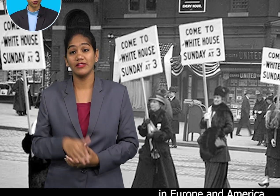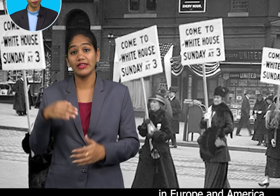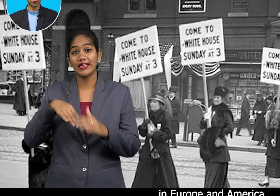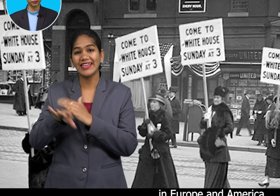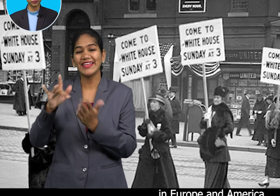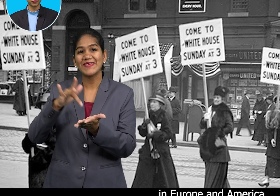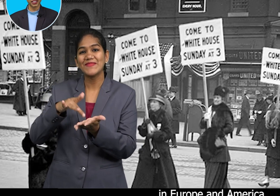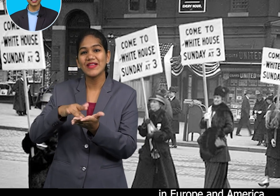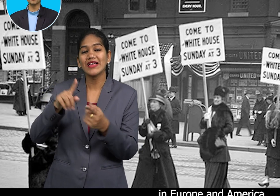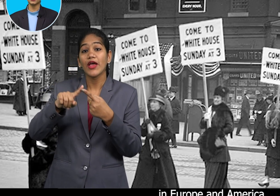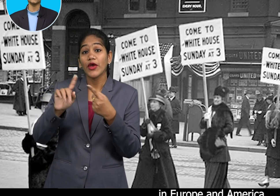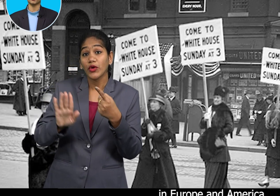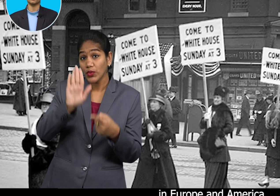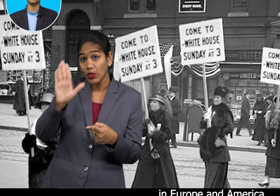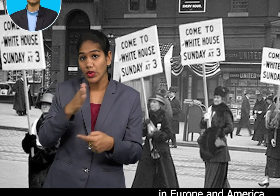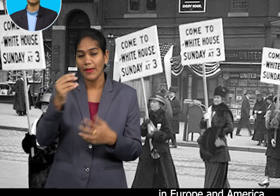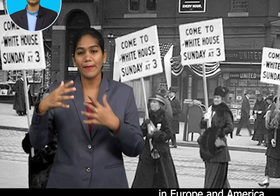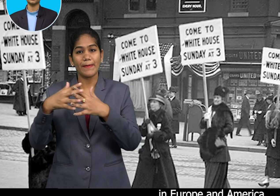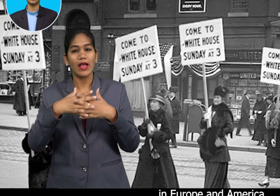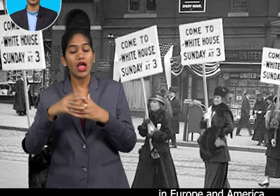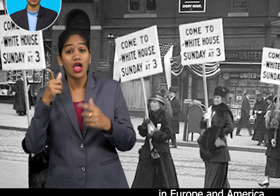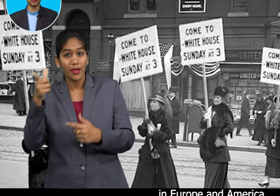in Europe and America